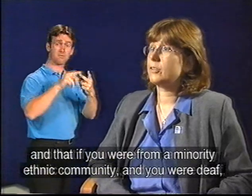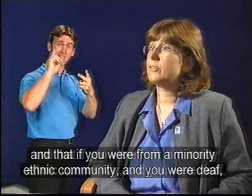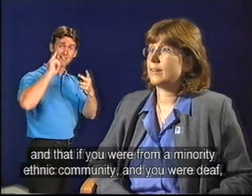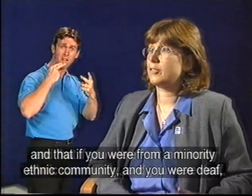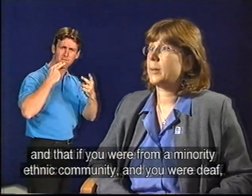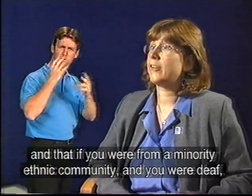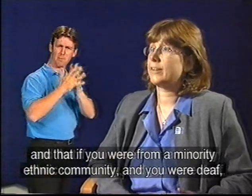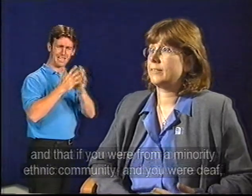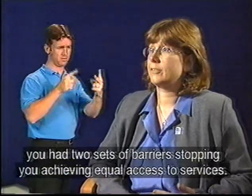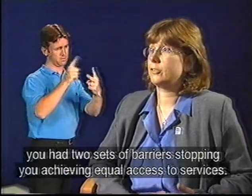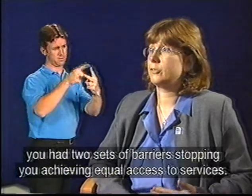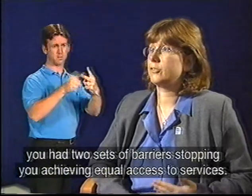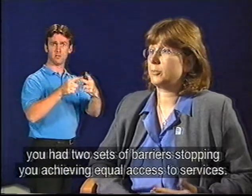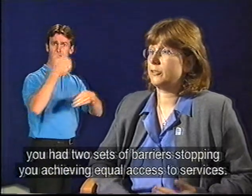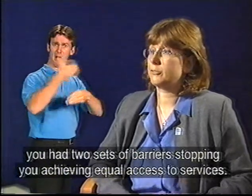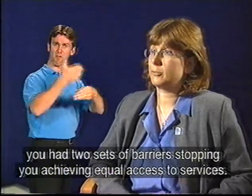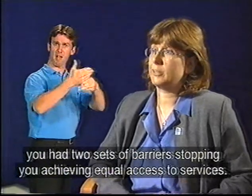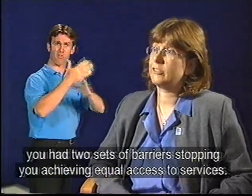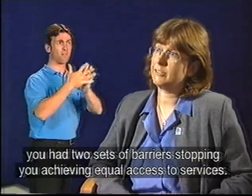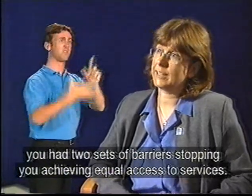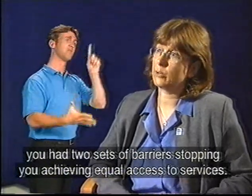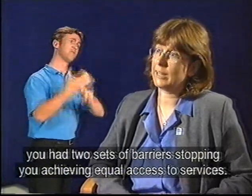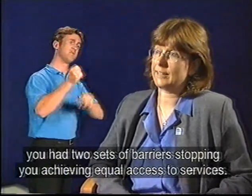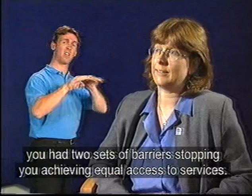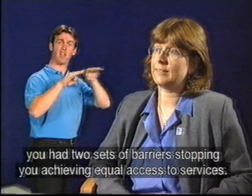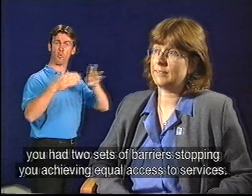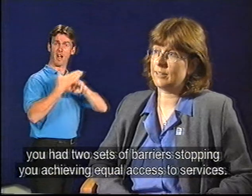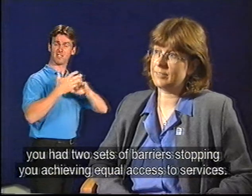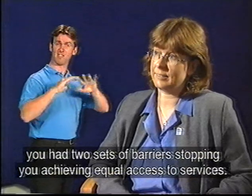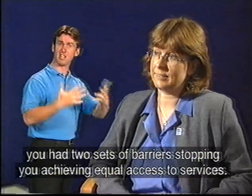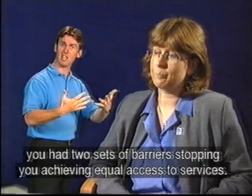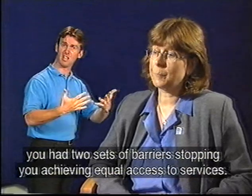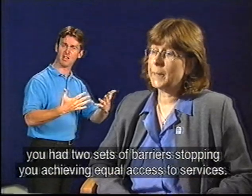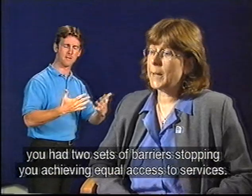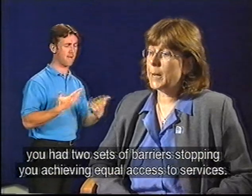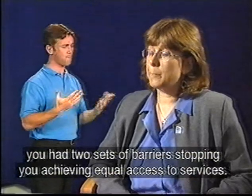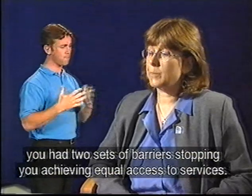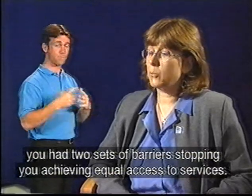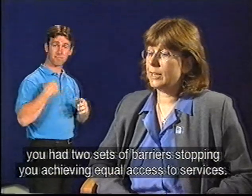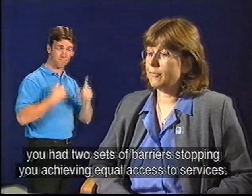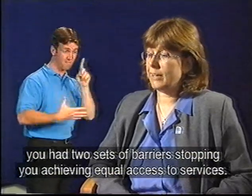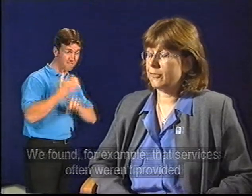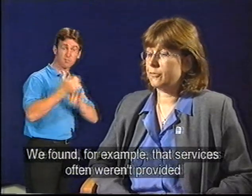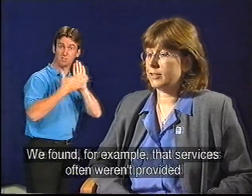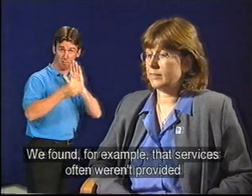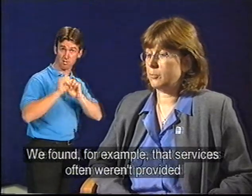sets of barriers to stop you from achieving equal access to services. We found, for example,